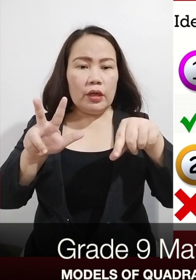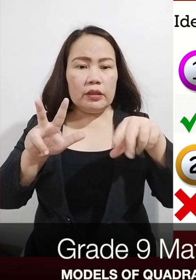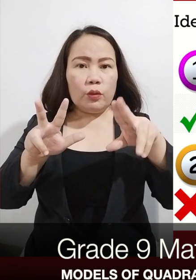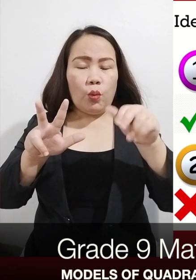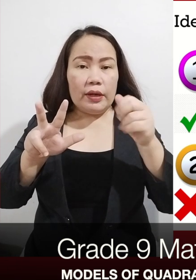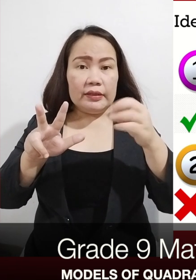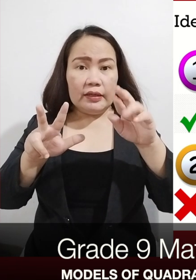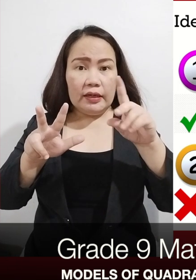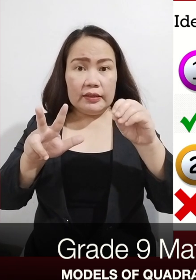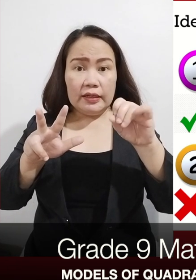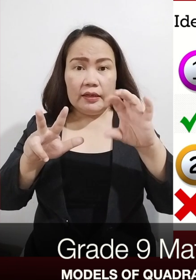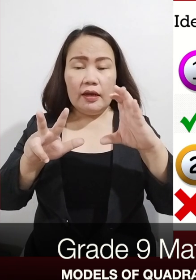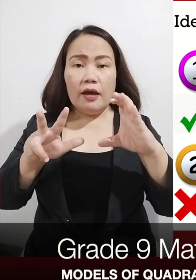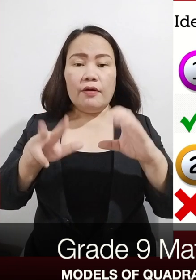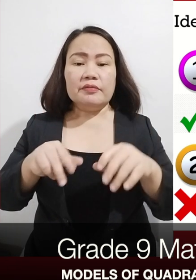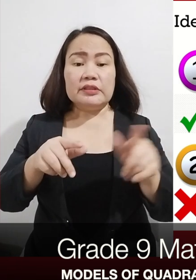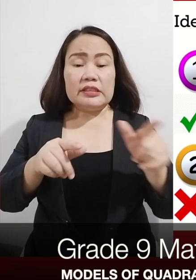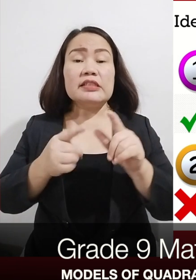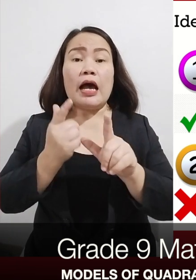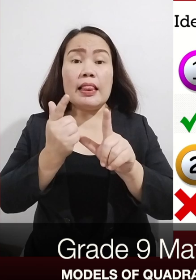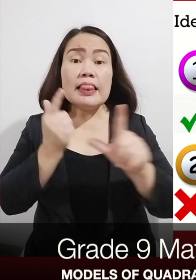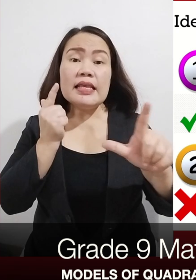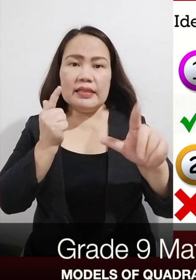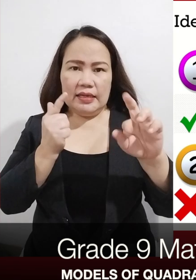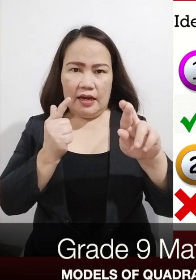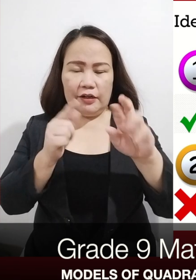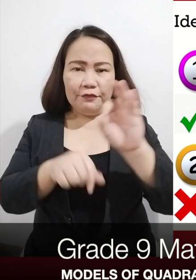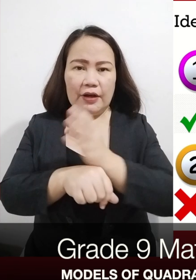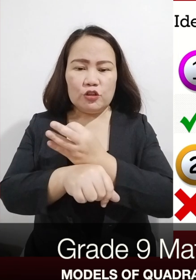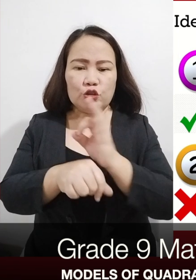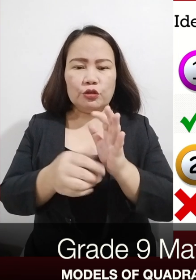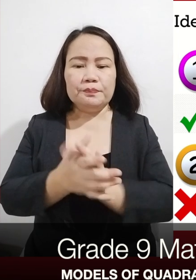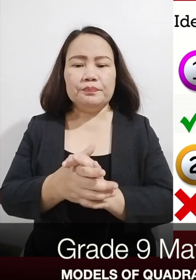is a graph of a linear